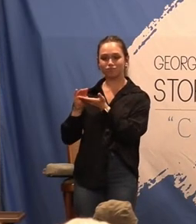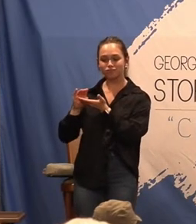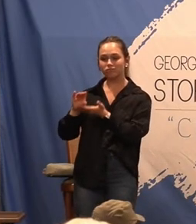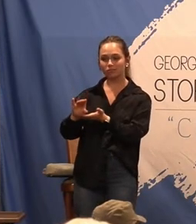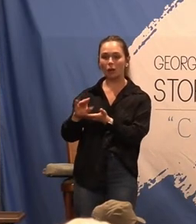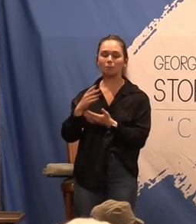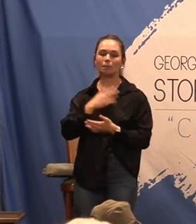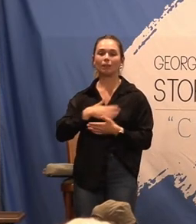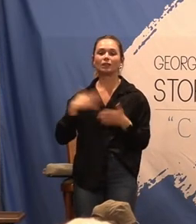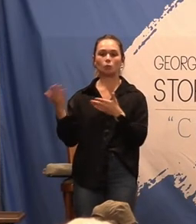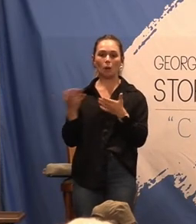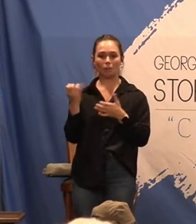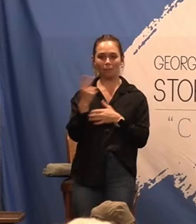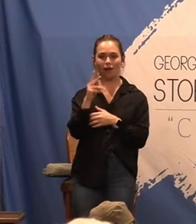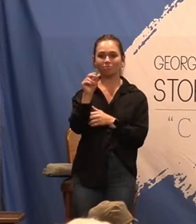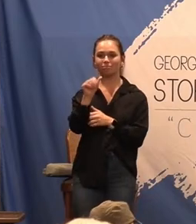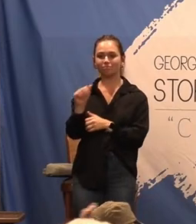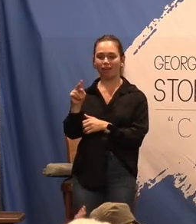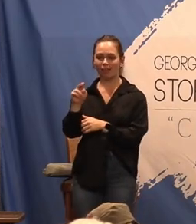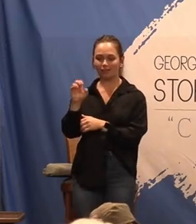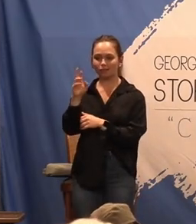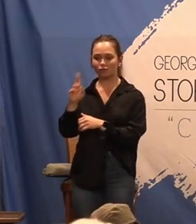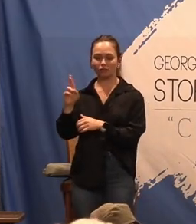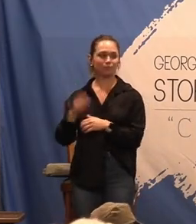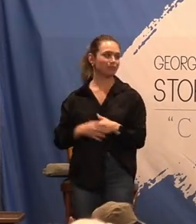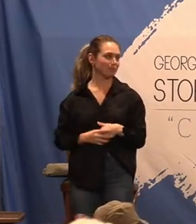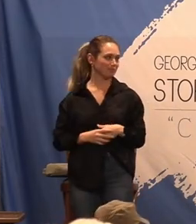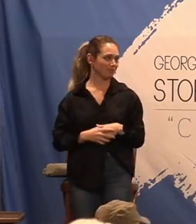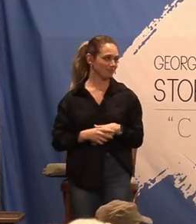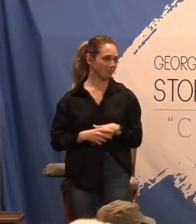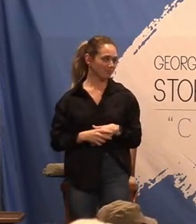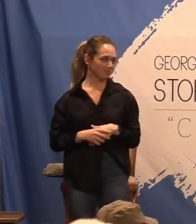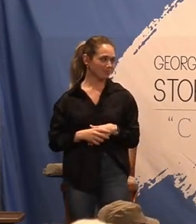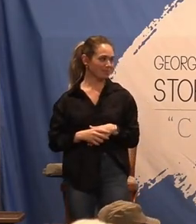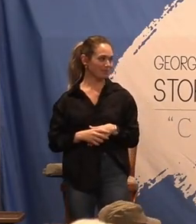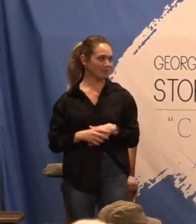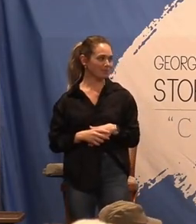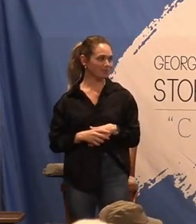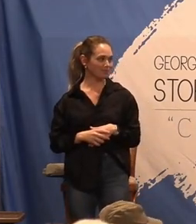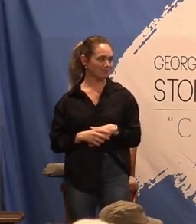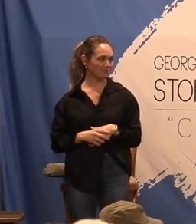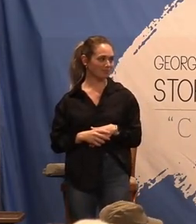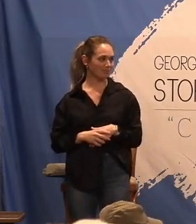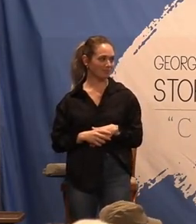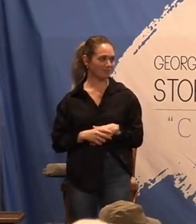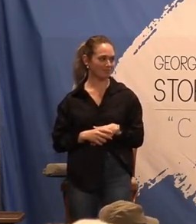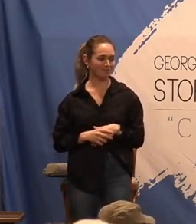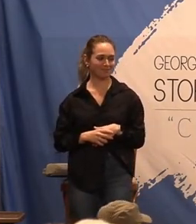Please welcome back to the stage Ann Rutherford.